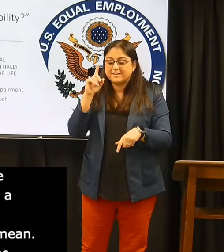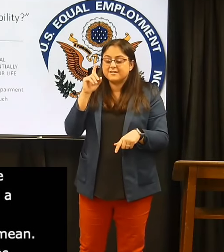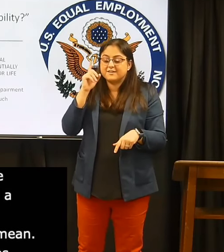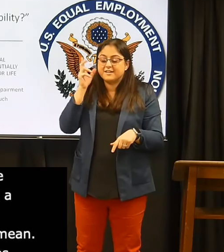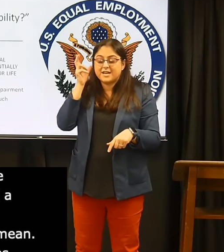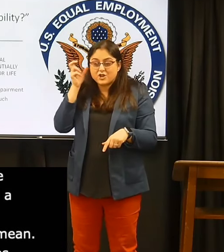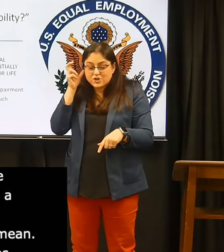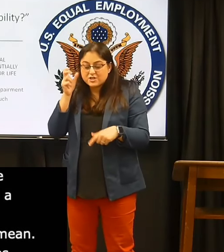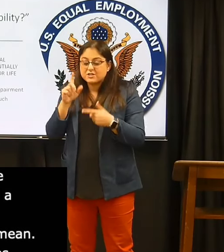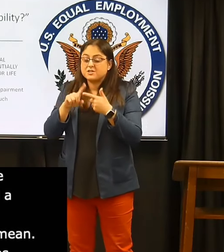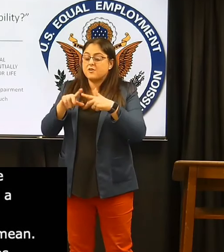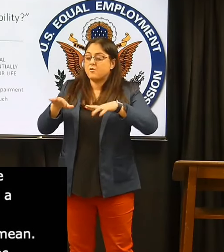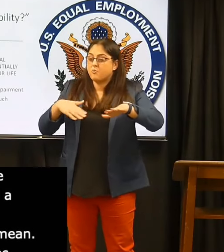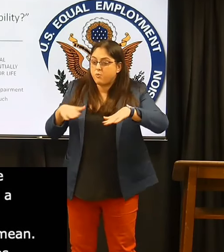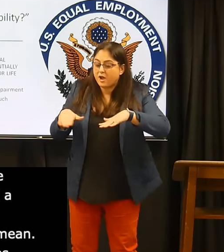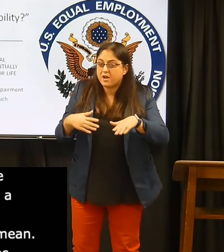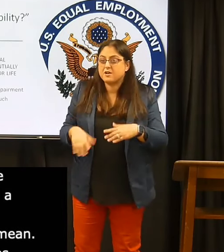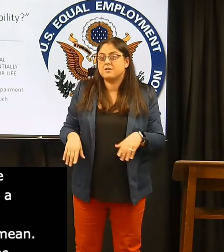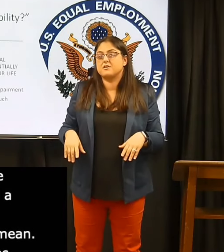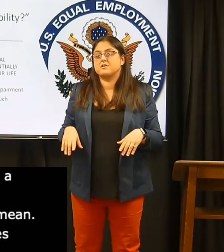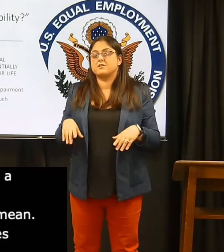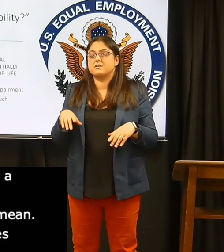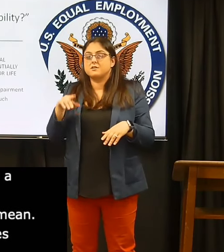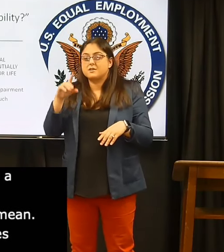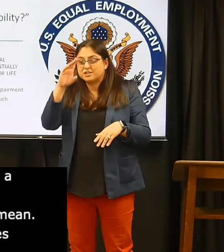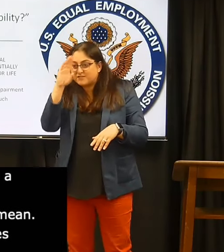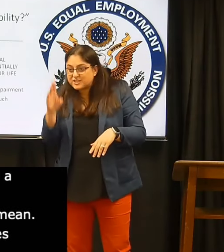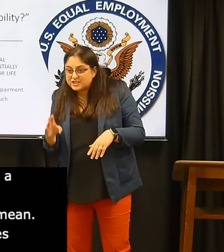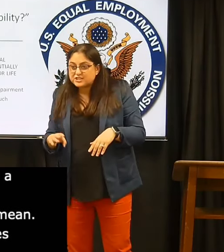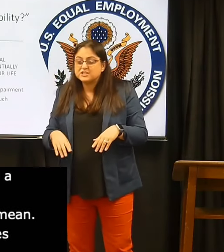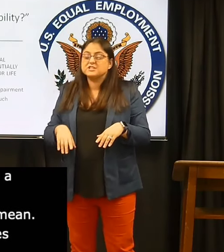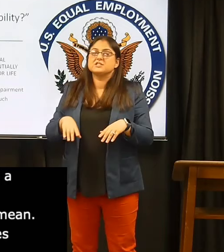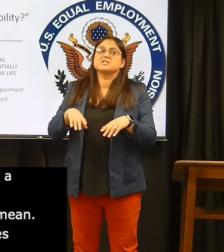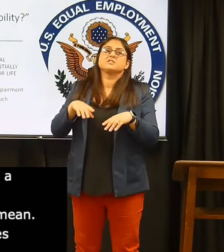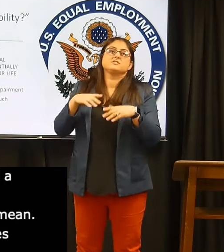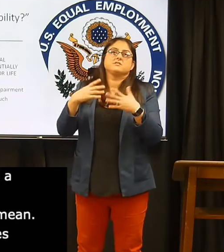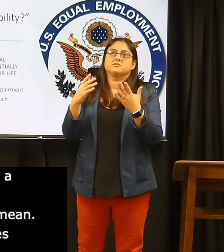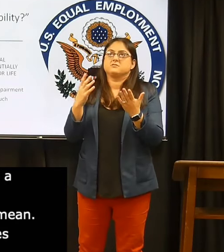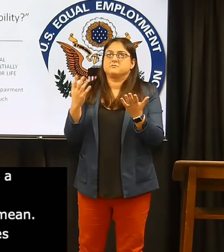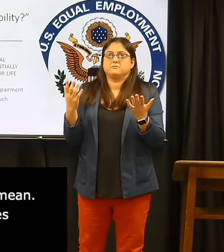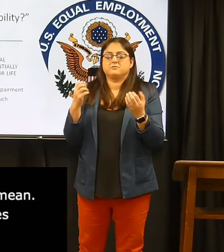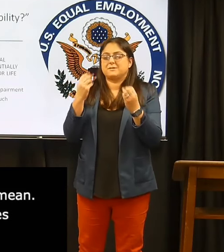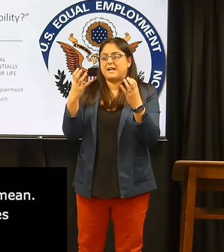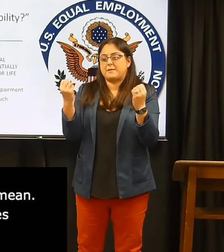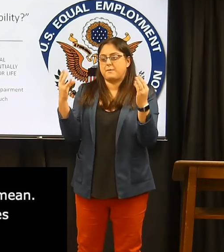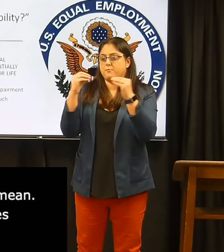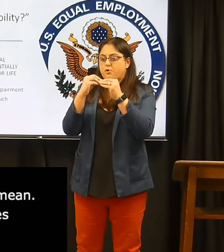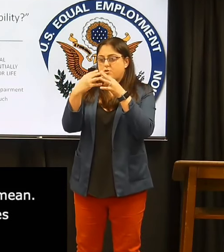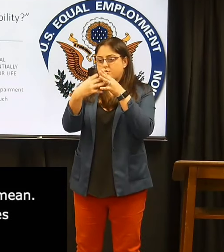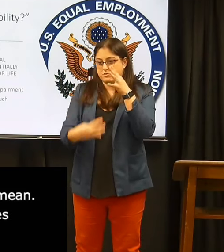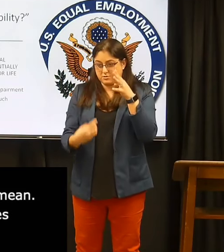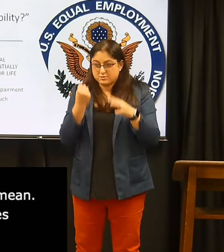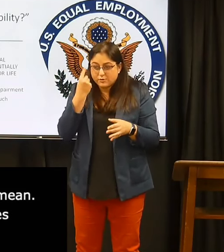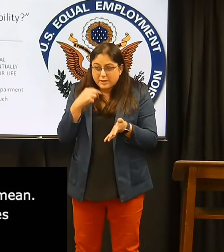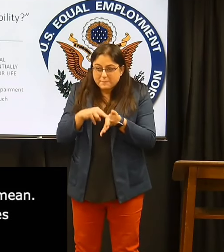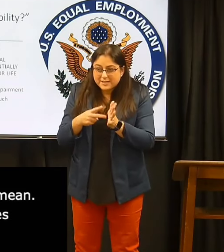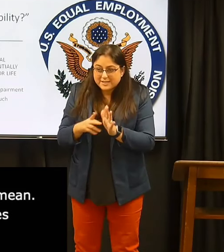Like, you can't hear, or you can't walk, or you have schizophrenia. There are many, many more that